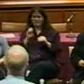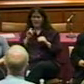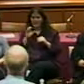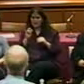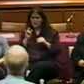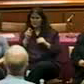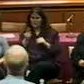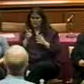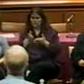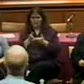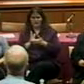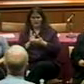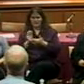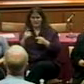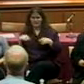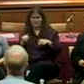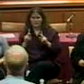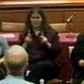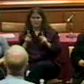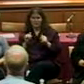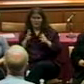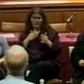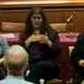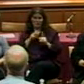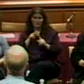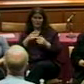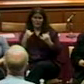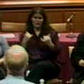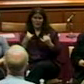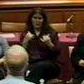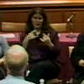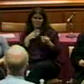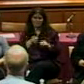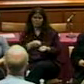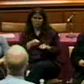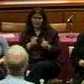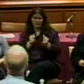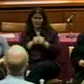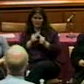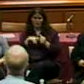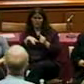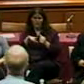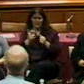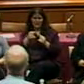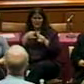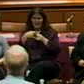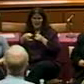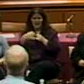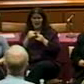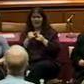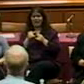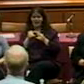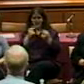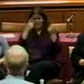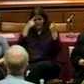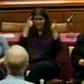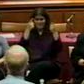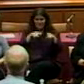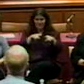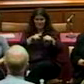that's kind of where I'm standing right now. I'm having a hard time with trying to find the line where we come to a consensus, but we don't cross over